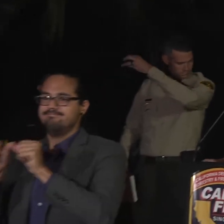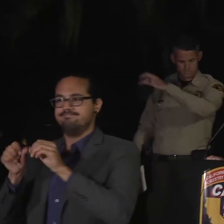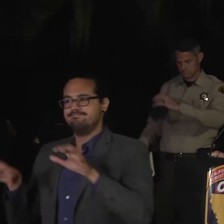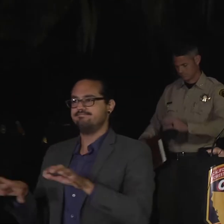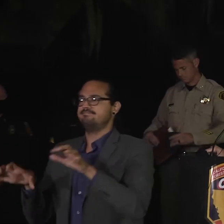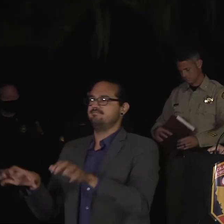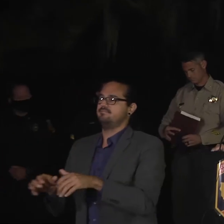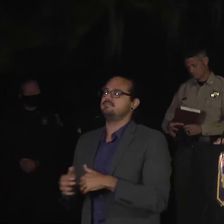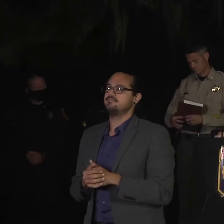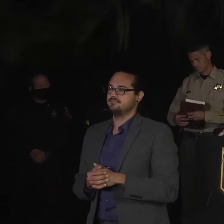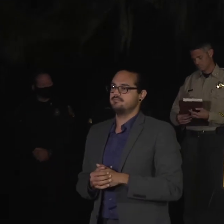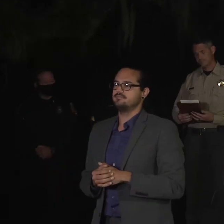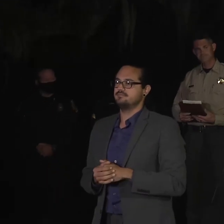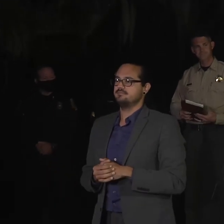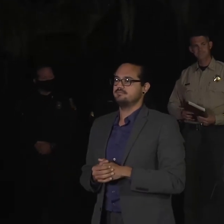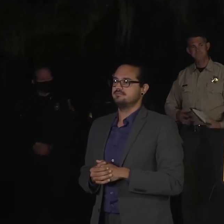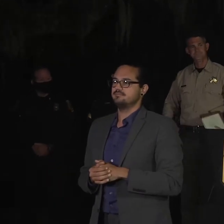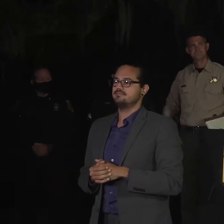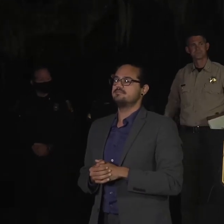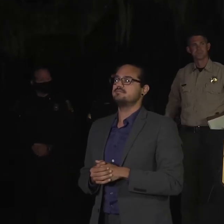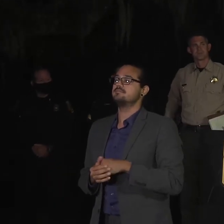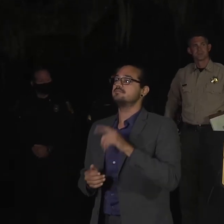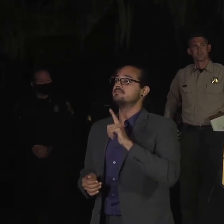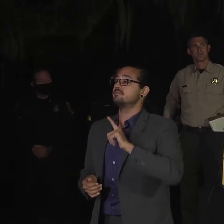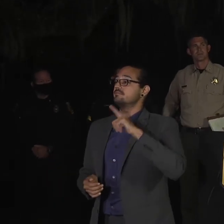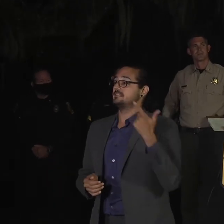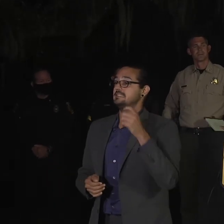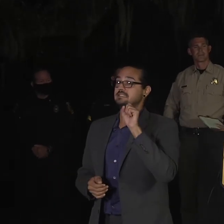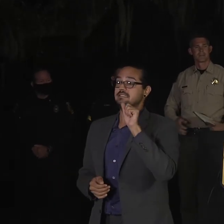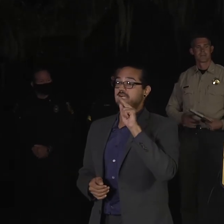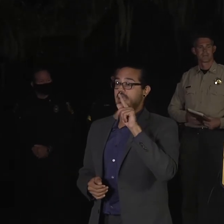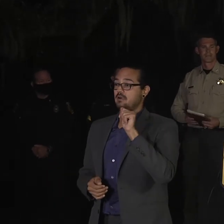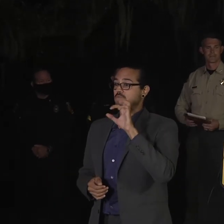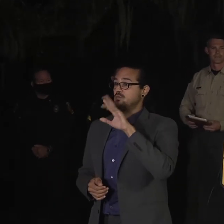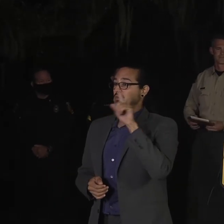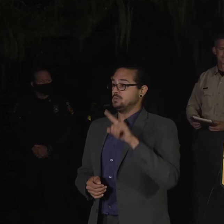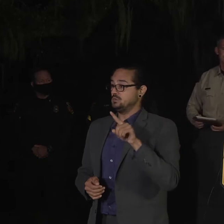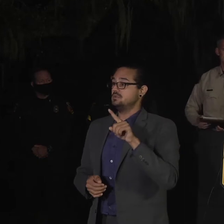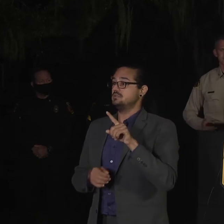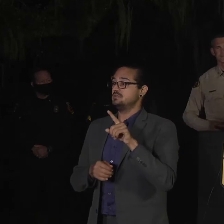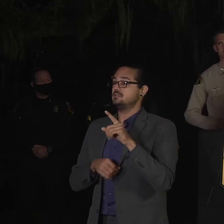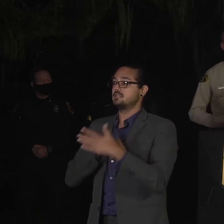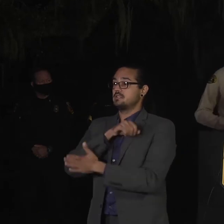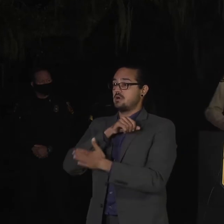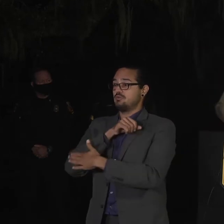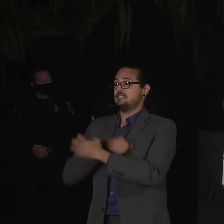Thank you. Speaking next from the Santa Cruz County Sheriff's Office is Chief Deputy Chris Clark.